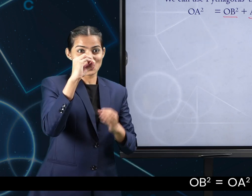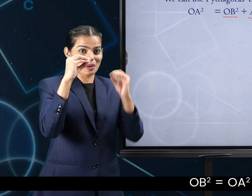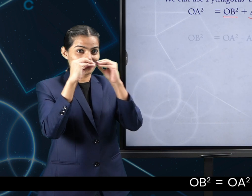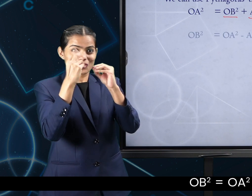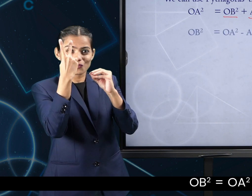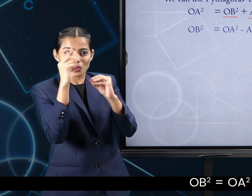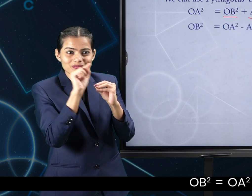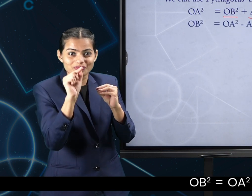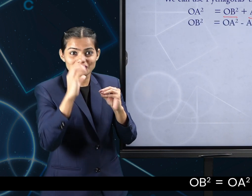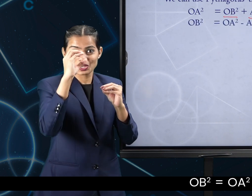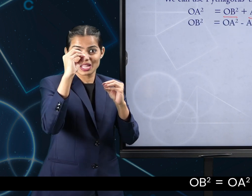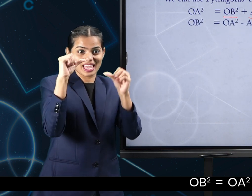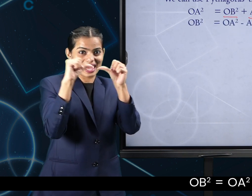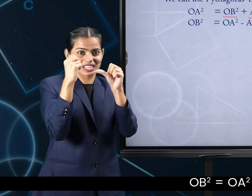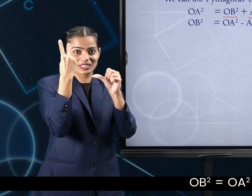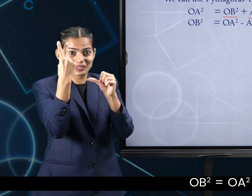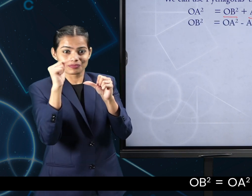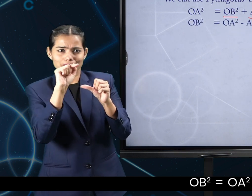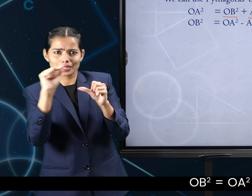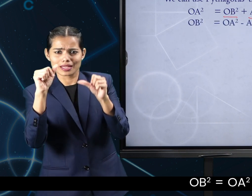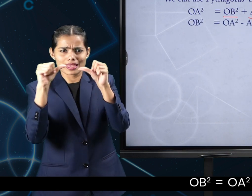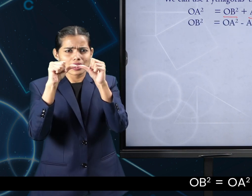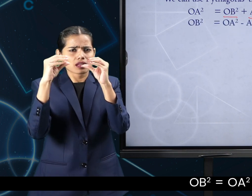OB square is equal to OA square minus AB square.